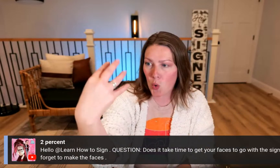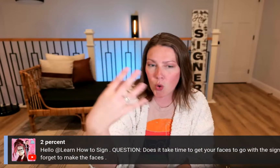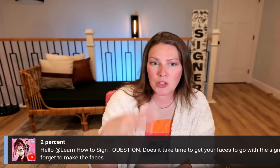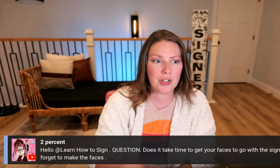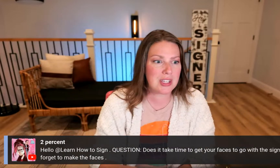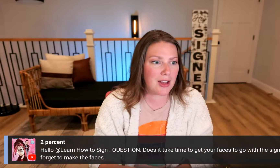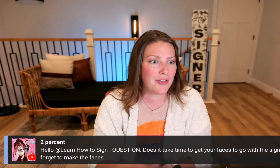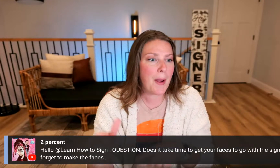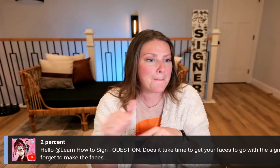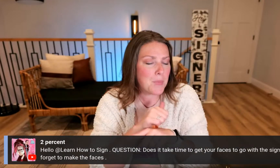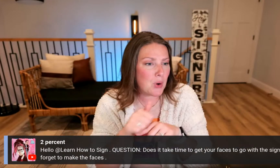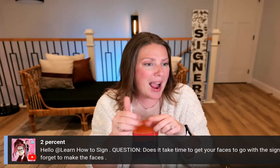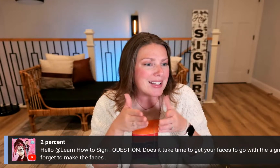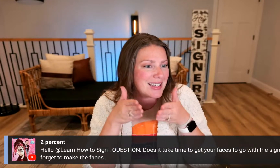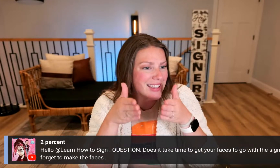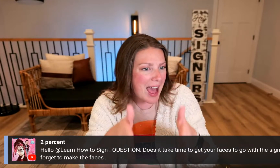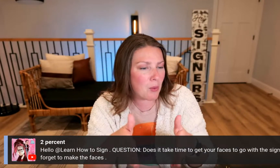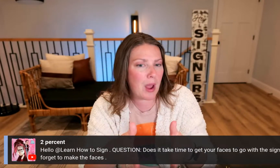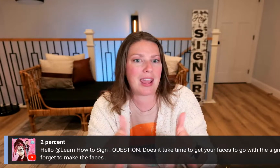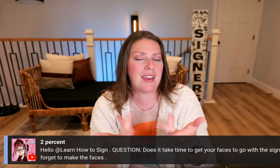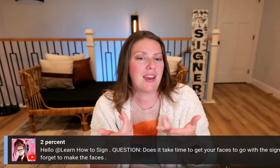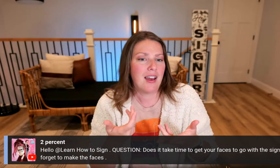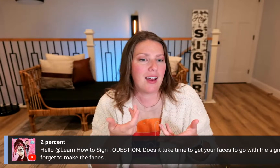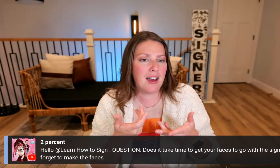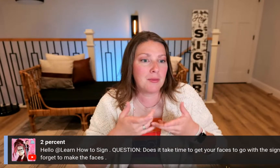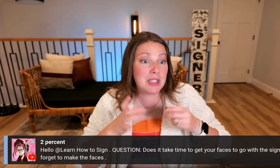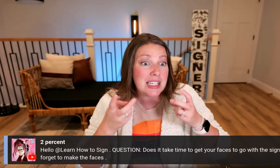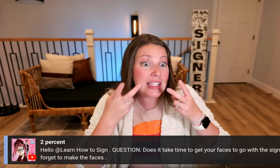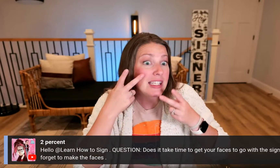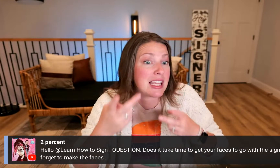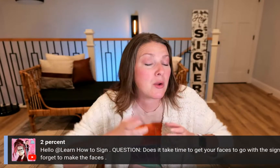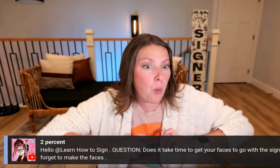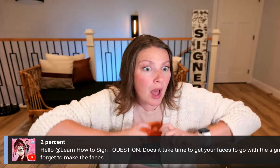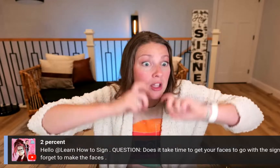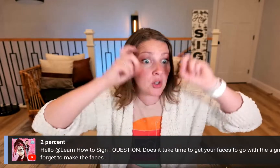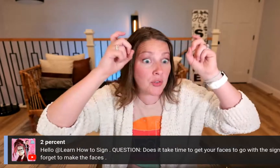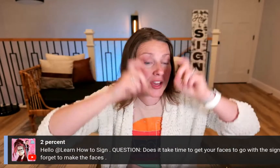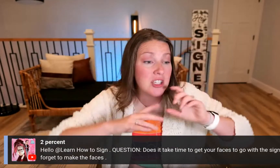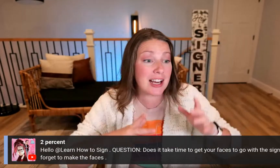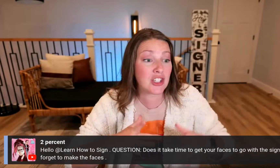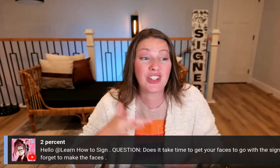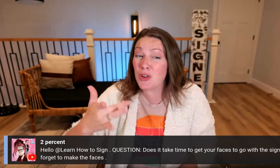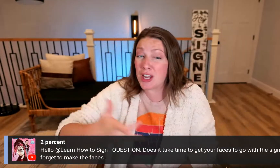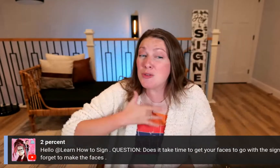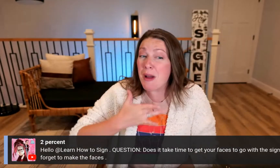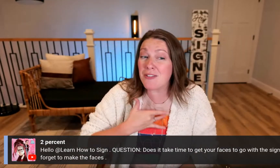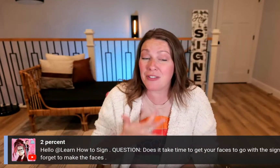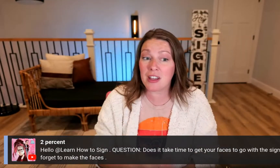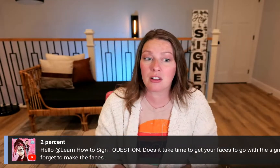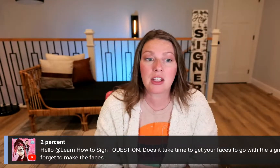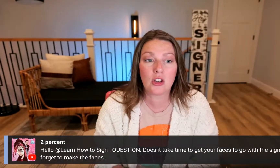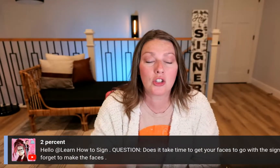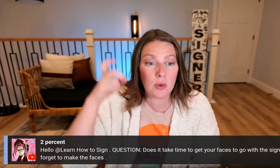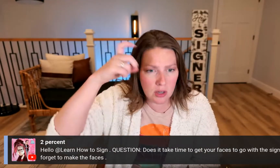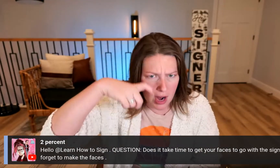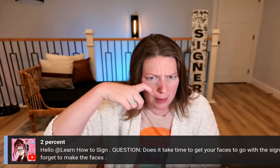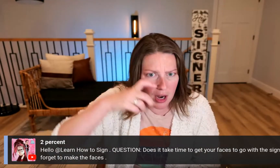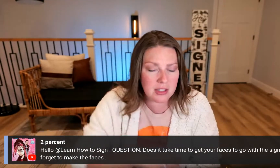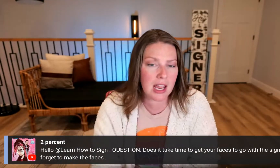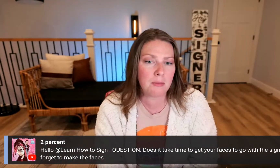record yourself, practice that way. To see what your face is actually doing, because you might feel like you're doing your eyebrows down, but